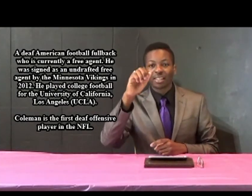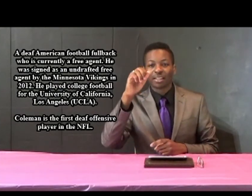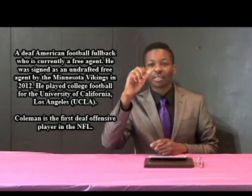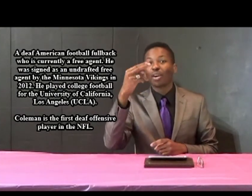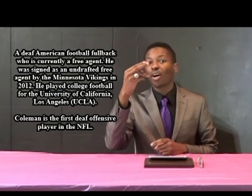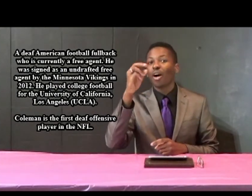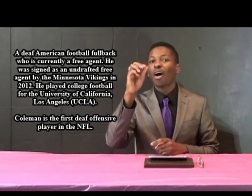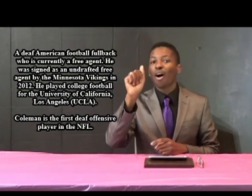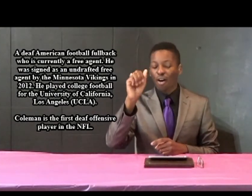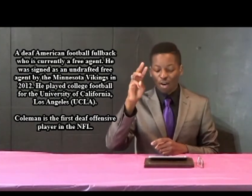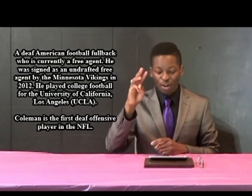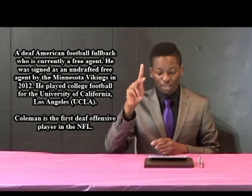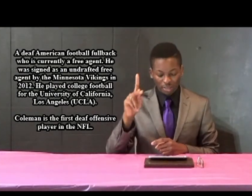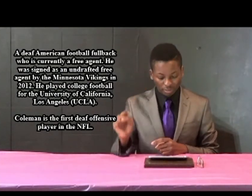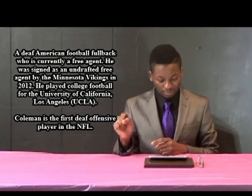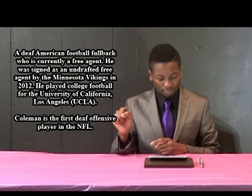for the Seattle Hawks.